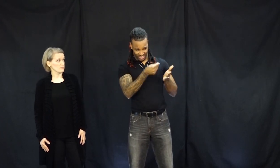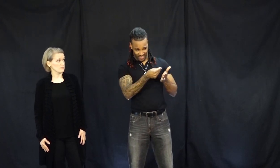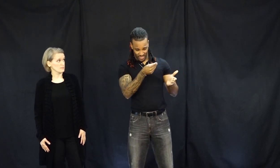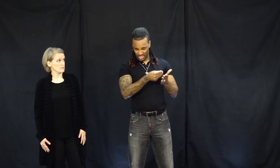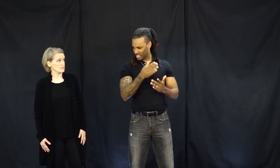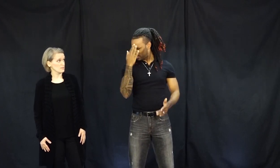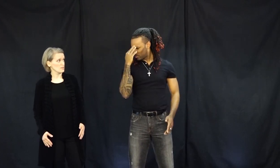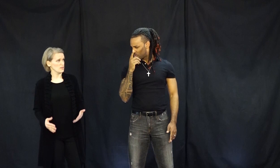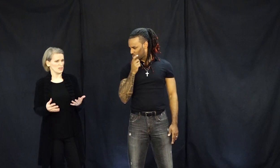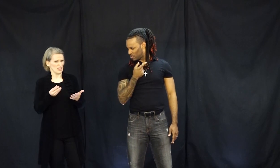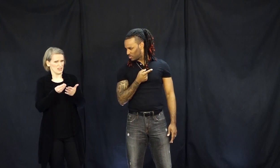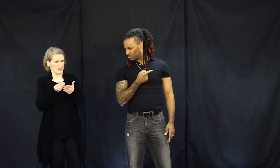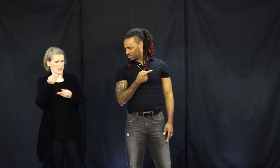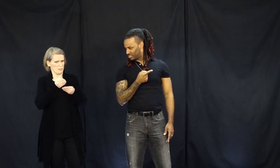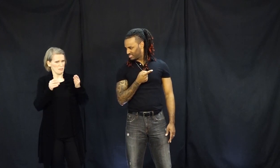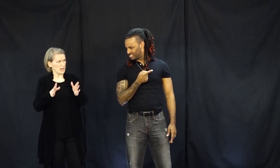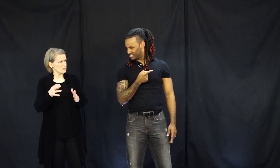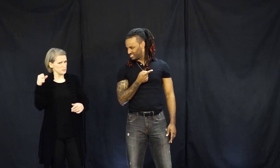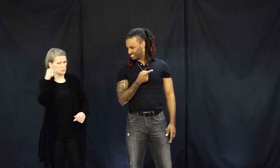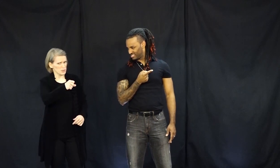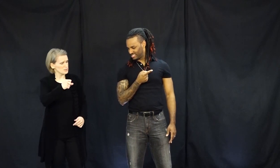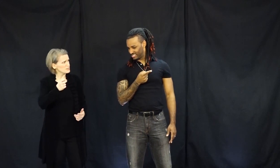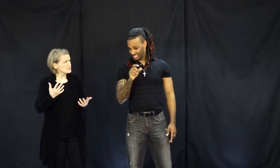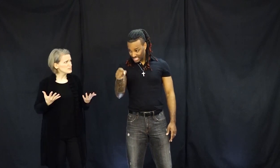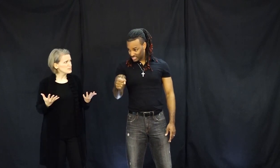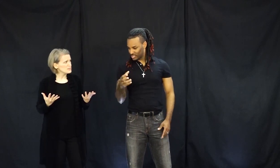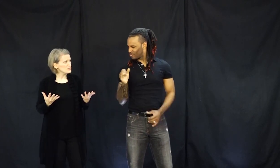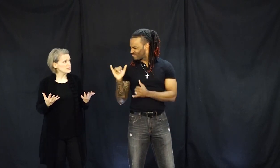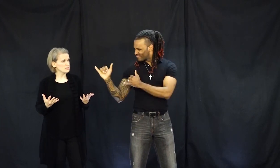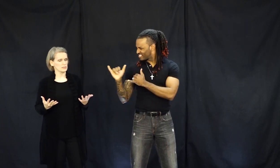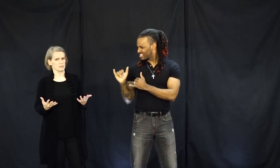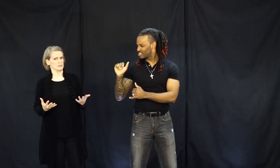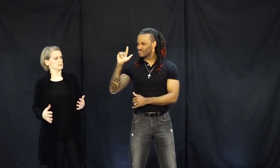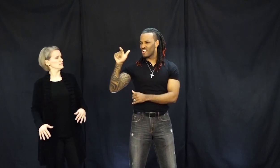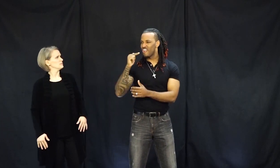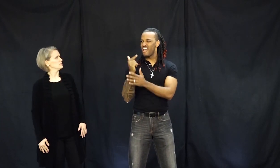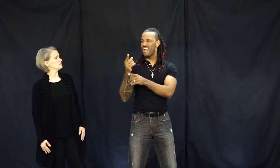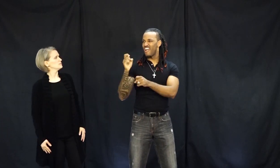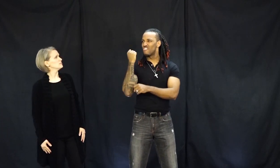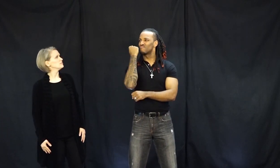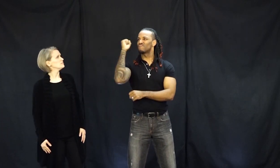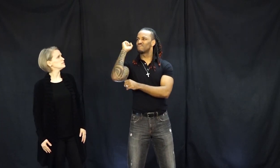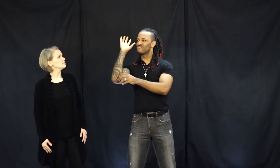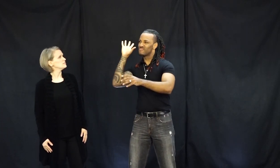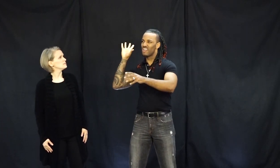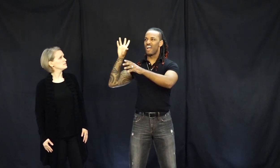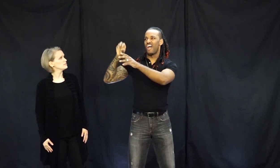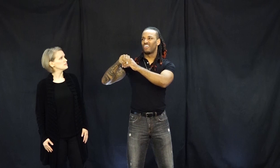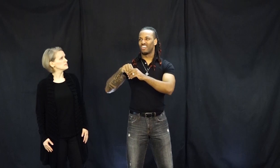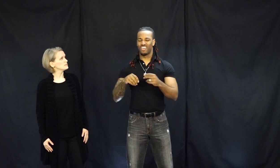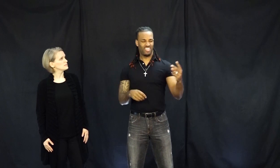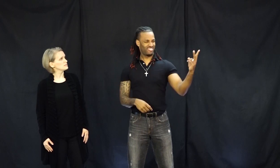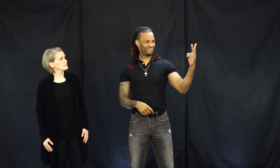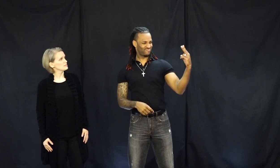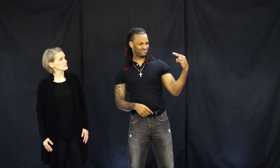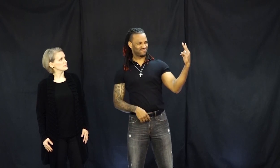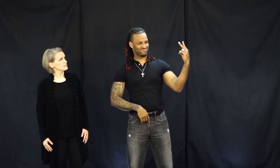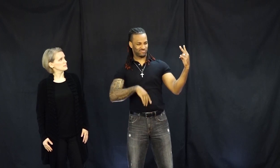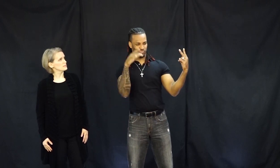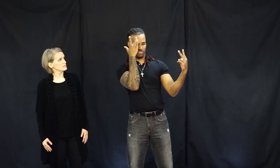the financials. You punched the bursar. Yes, I wanted to do what you did, graduate in 2 and join the revolution. He looked at me like I was